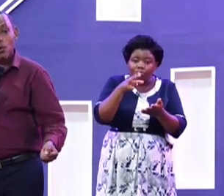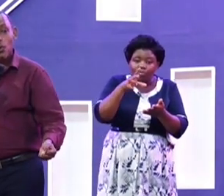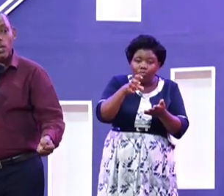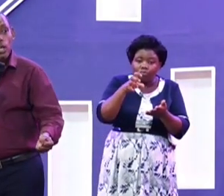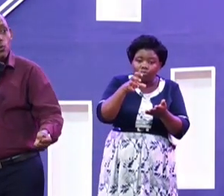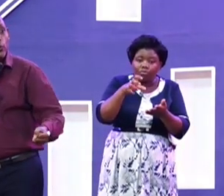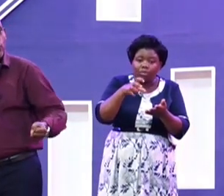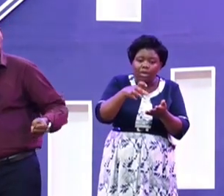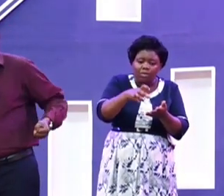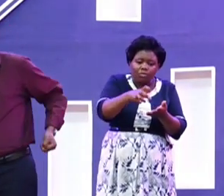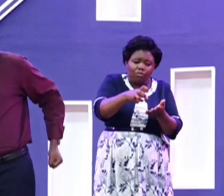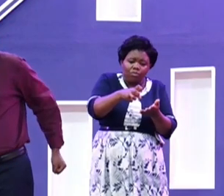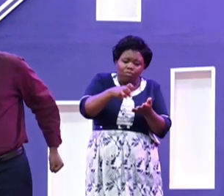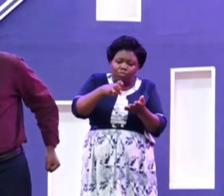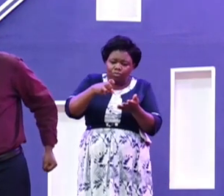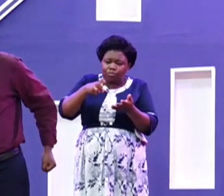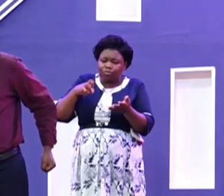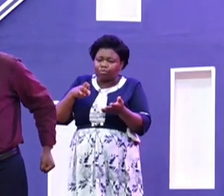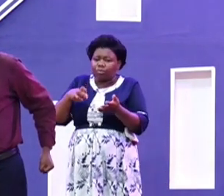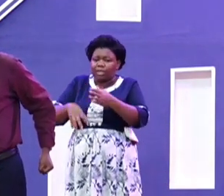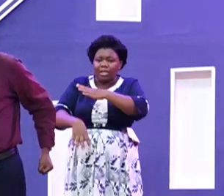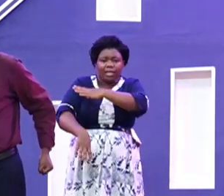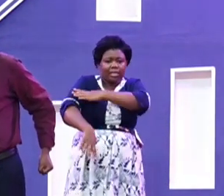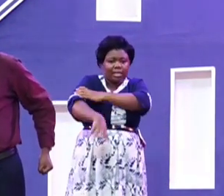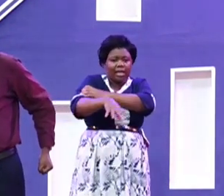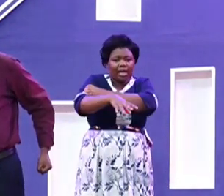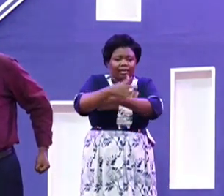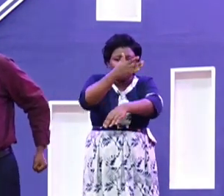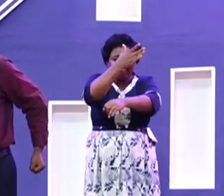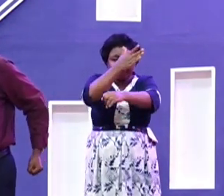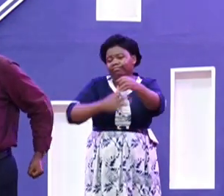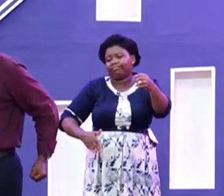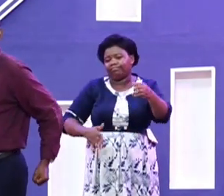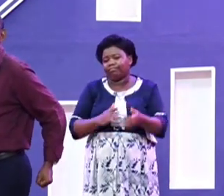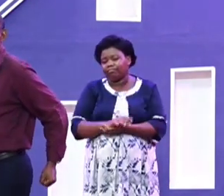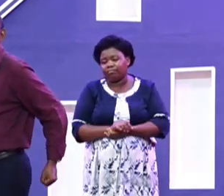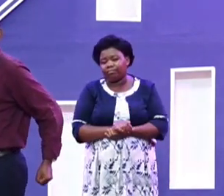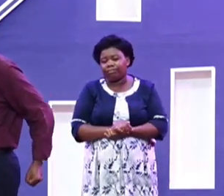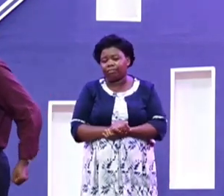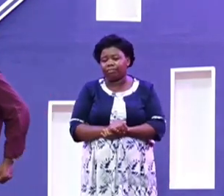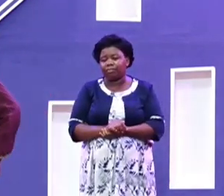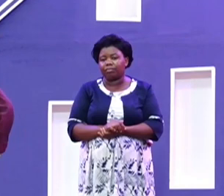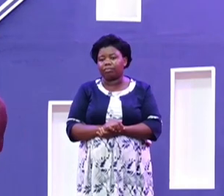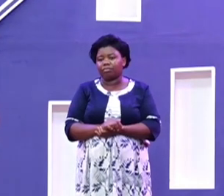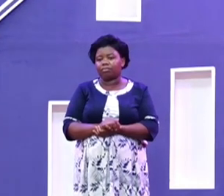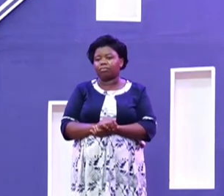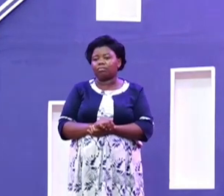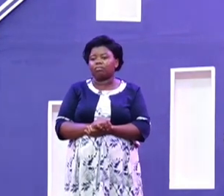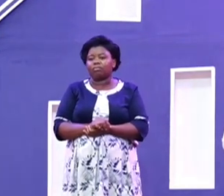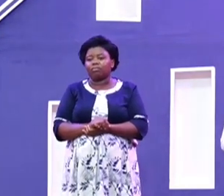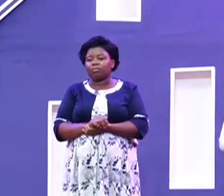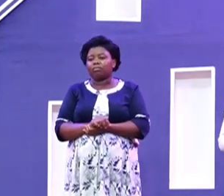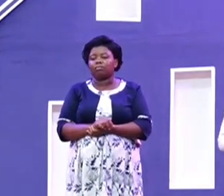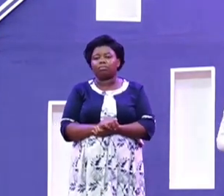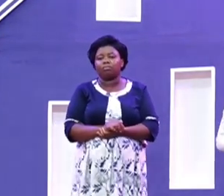yasika akakono ne kakunyuukako. When he was pulling out the child, he used some machine, and as he was pulling,